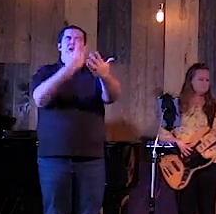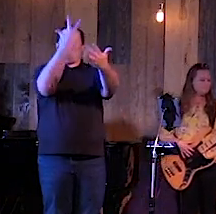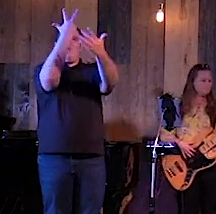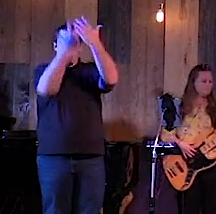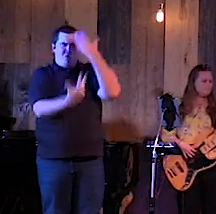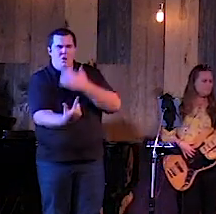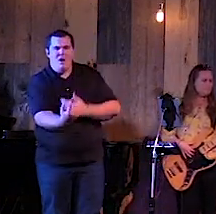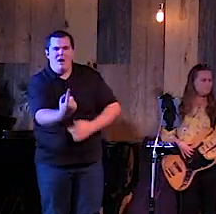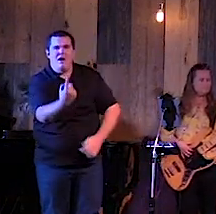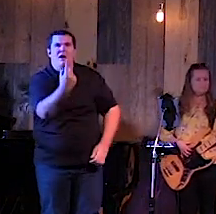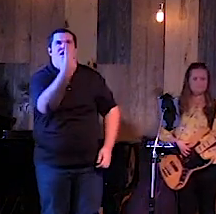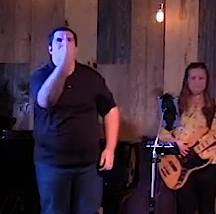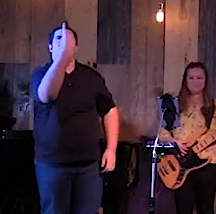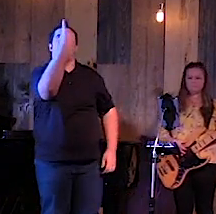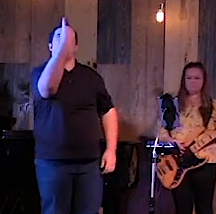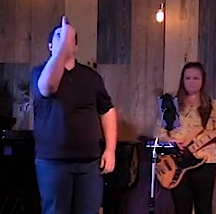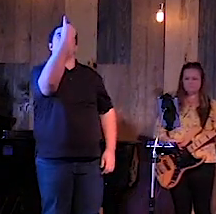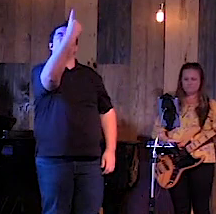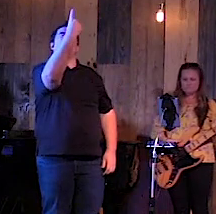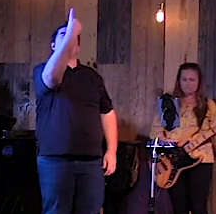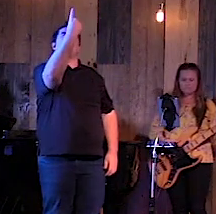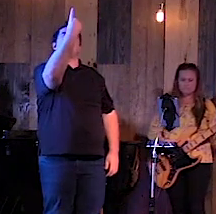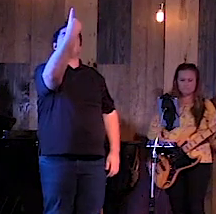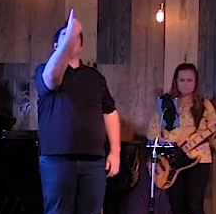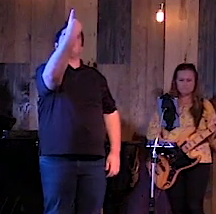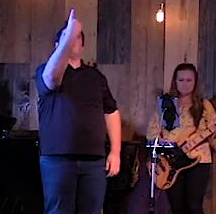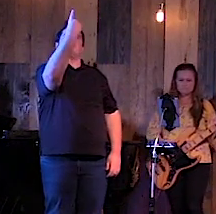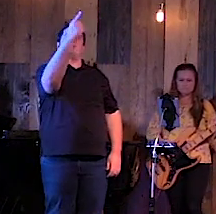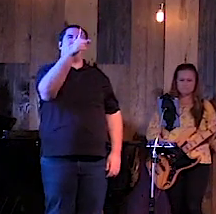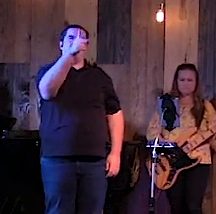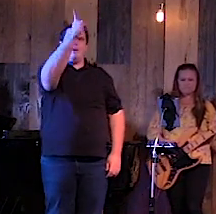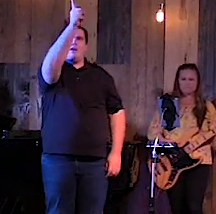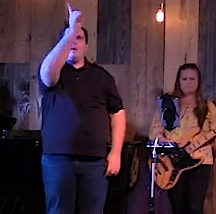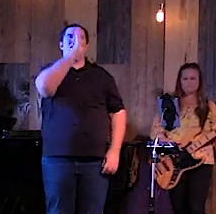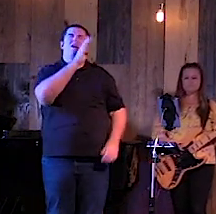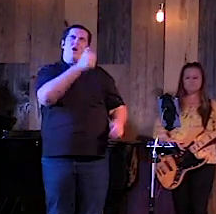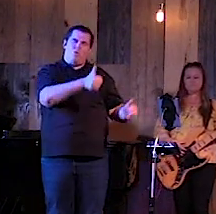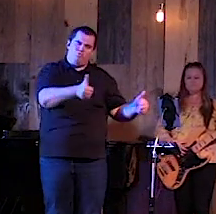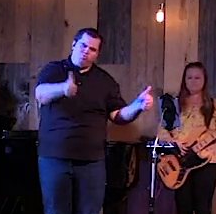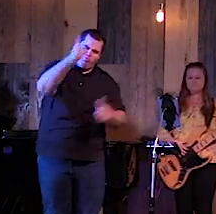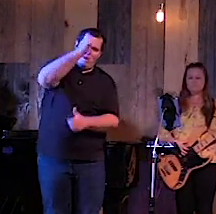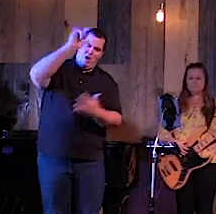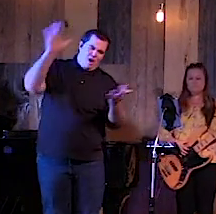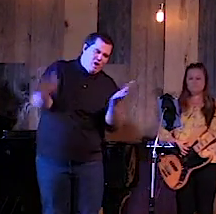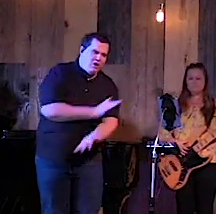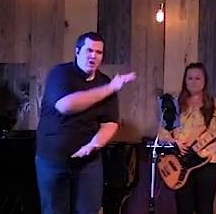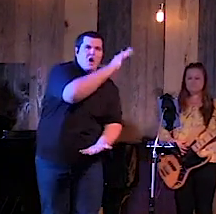Three in one, God.